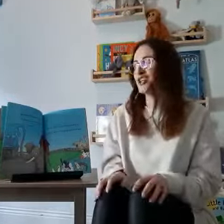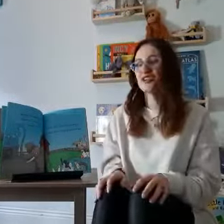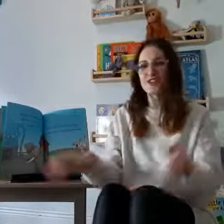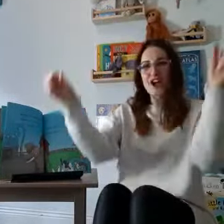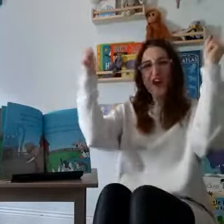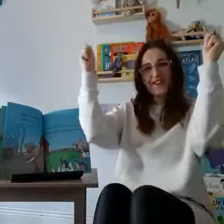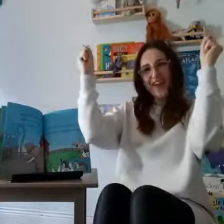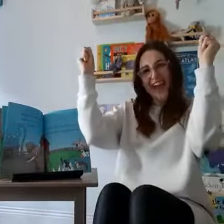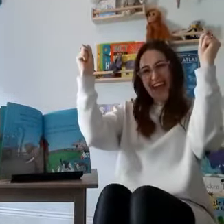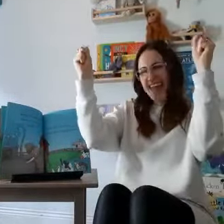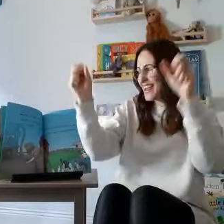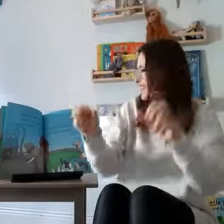cheered, hooray!